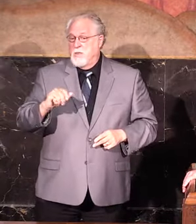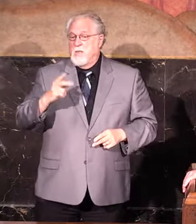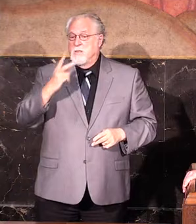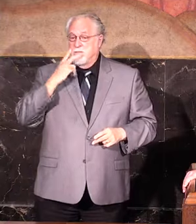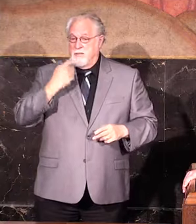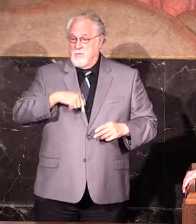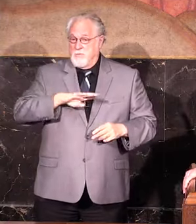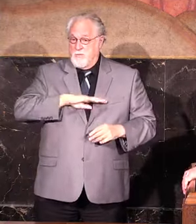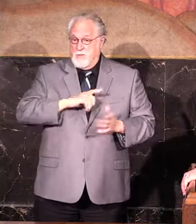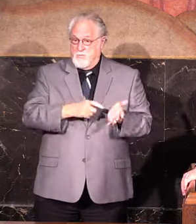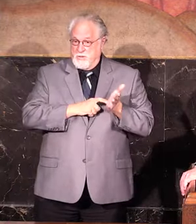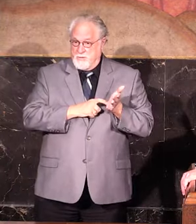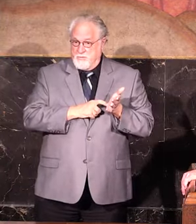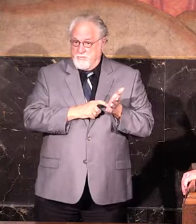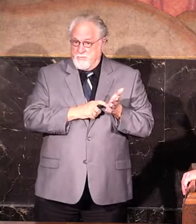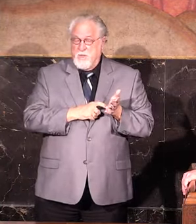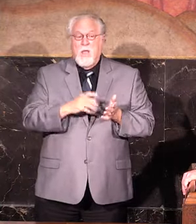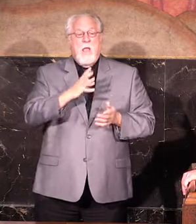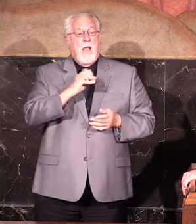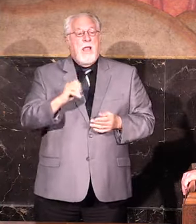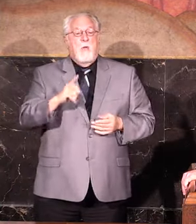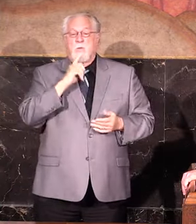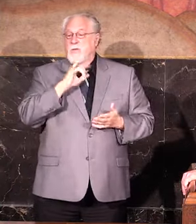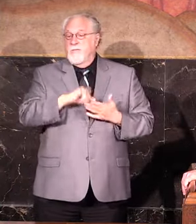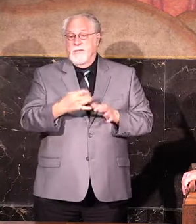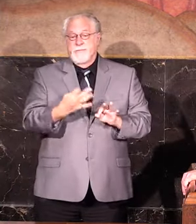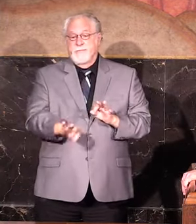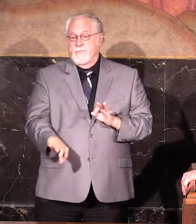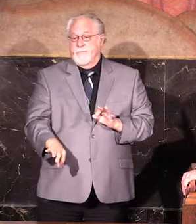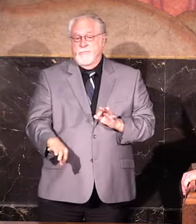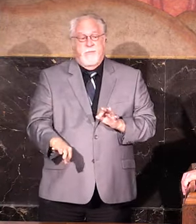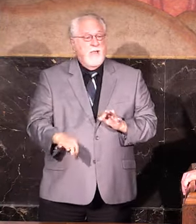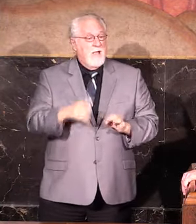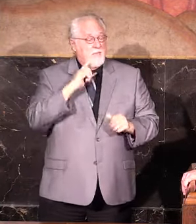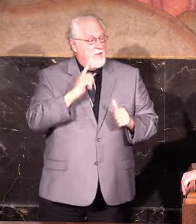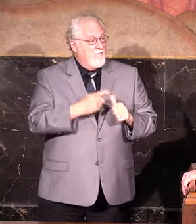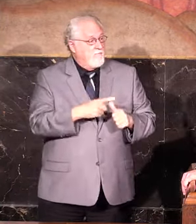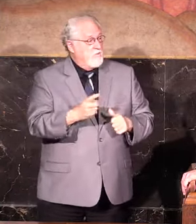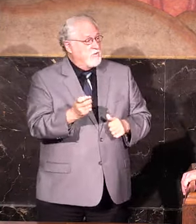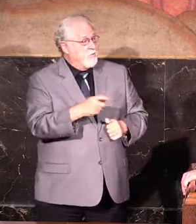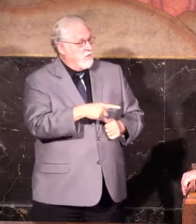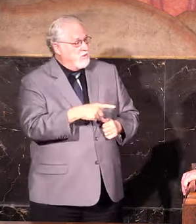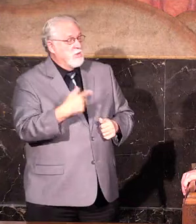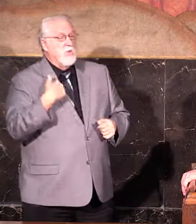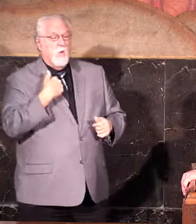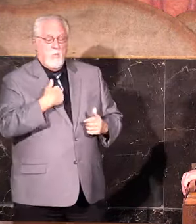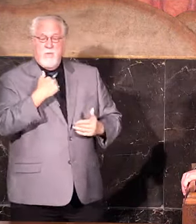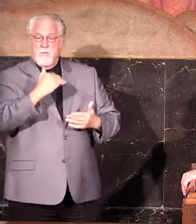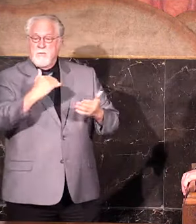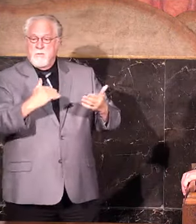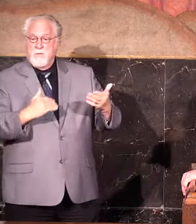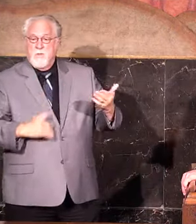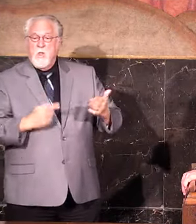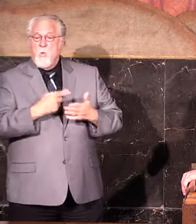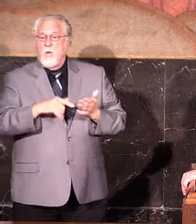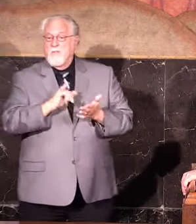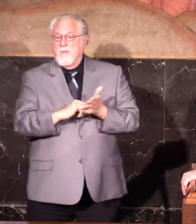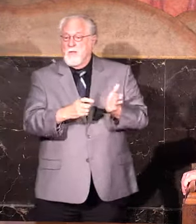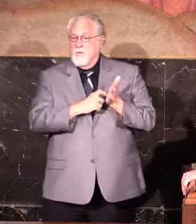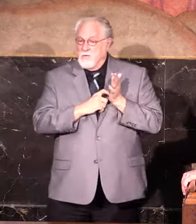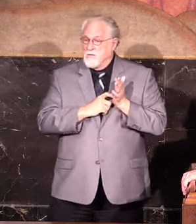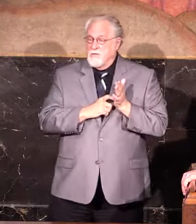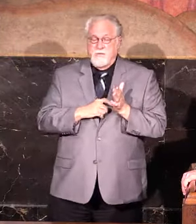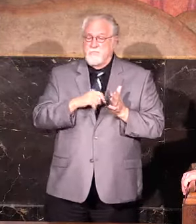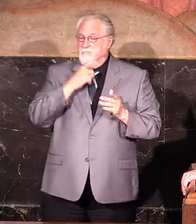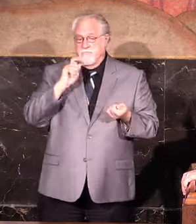criteria. And it really is that simple. I think the first question from Will today, we went through what that criteria is. It hasn't